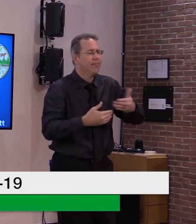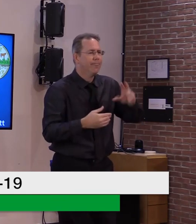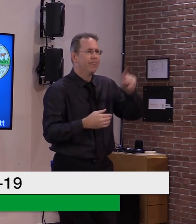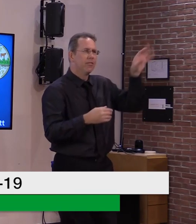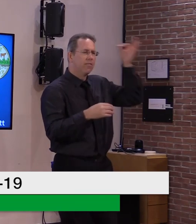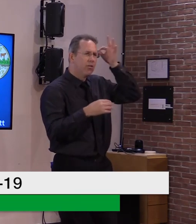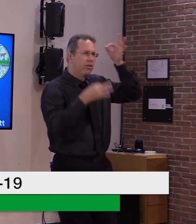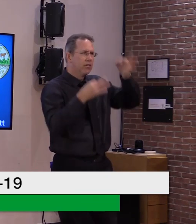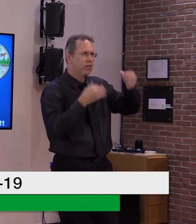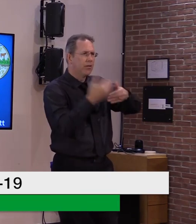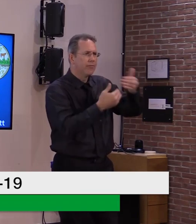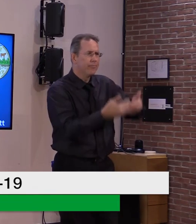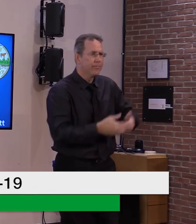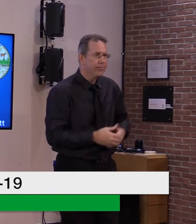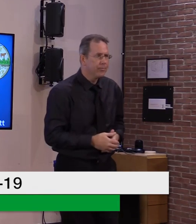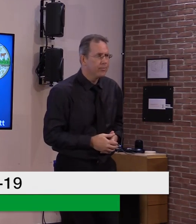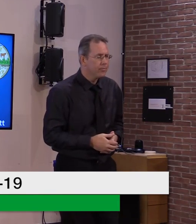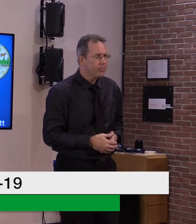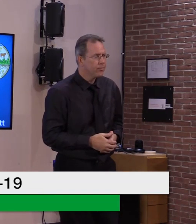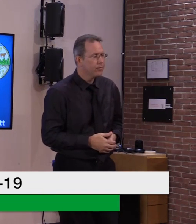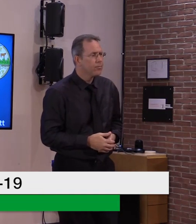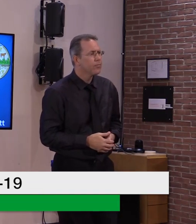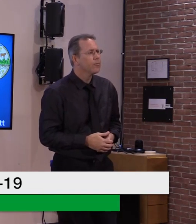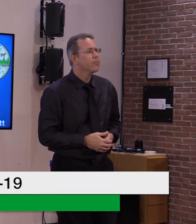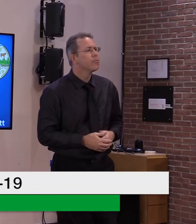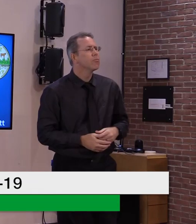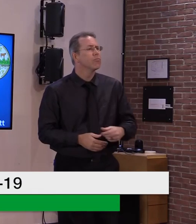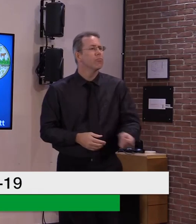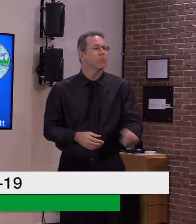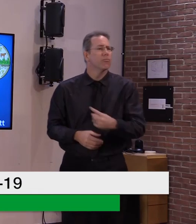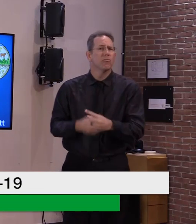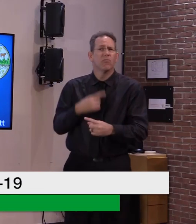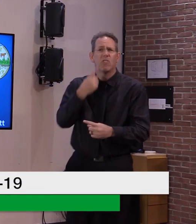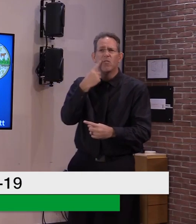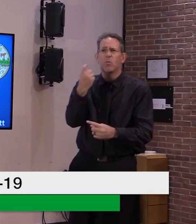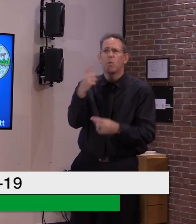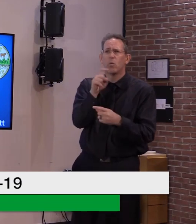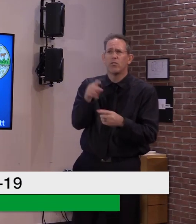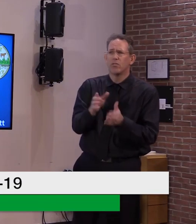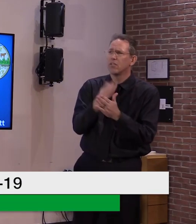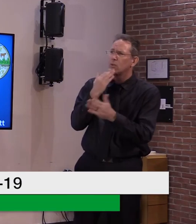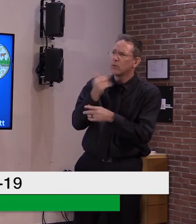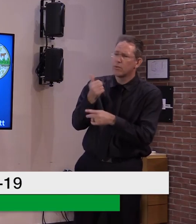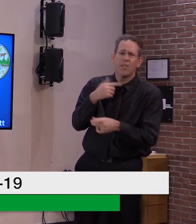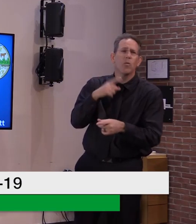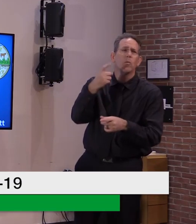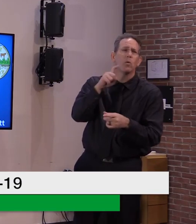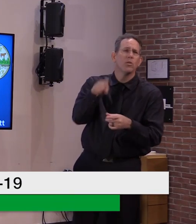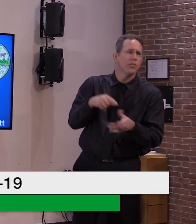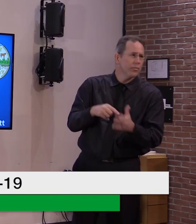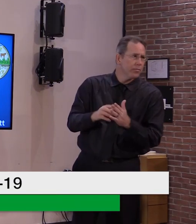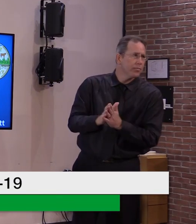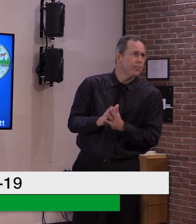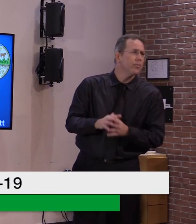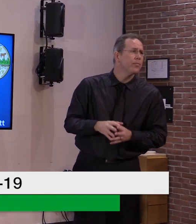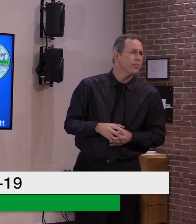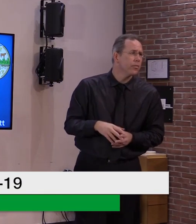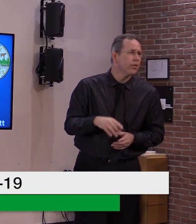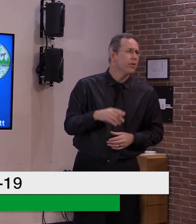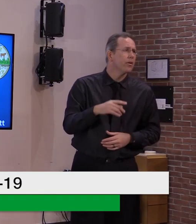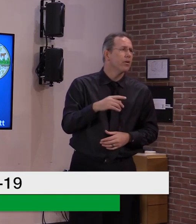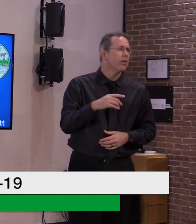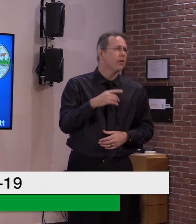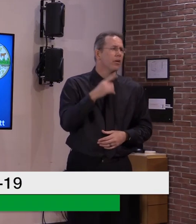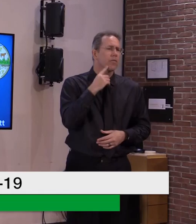thank you one other question this i think for commissioner harrington um looking at the